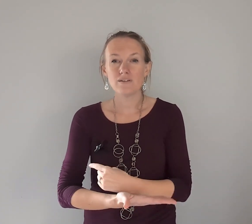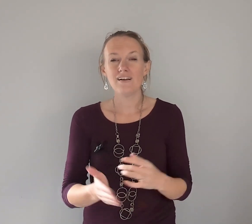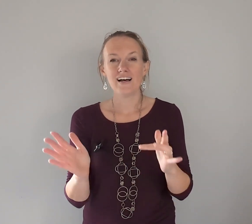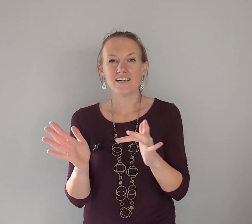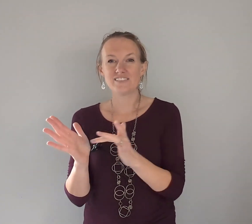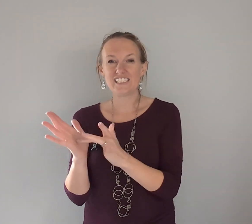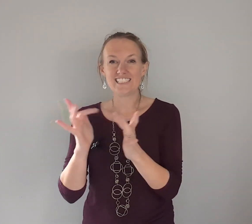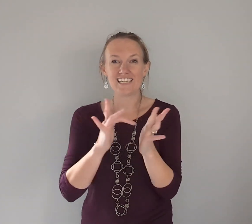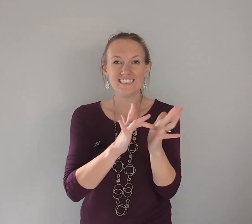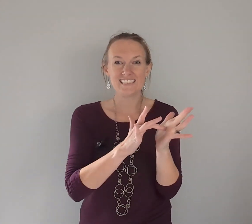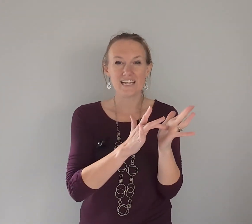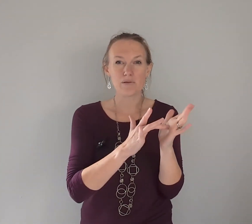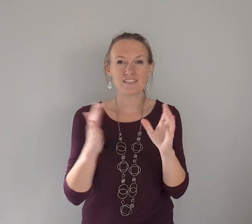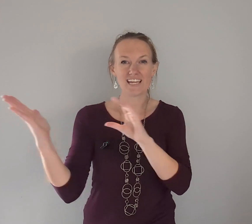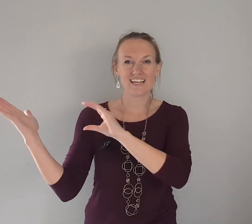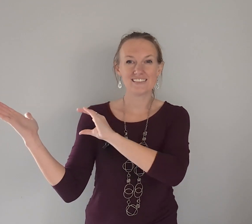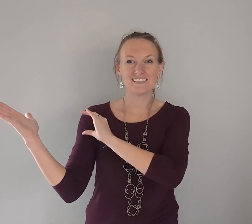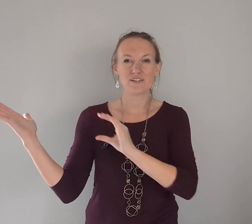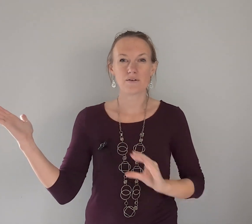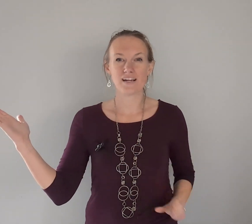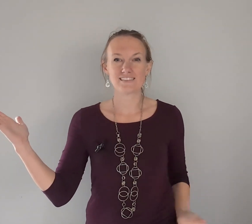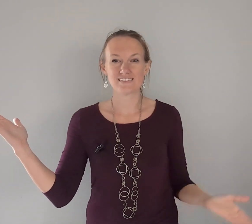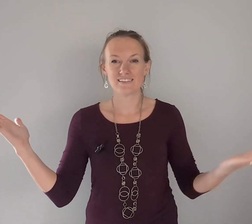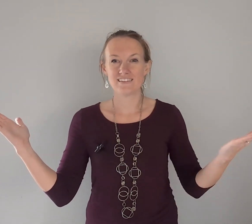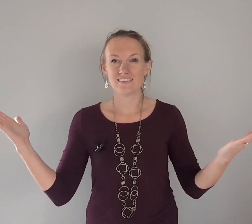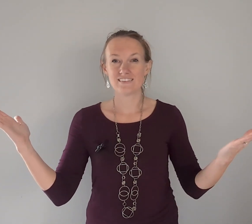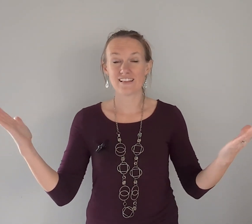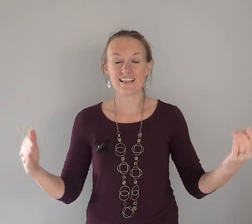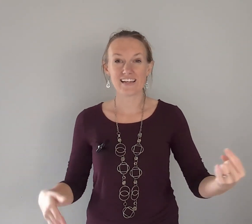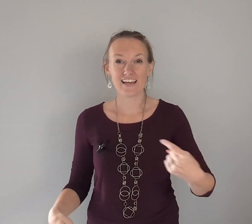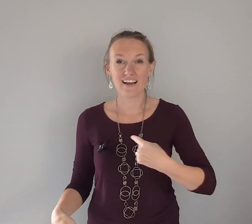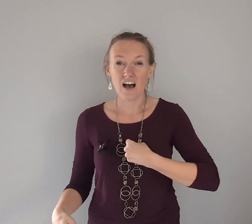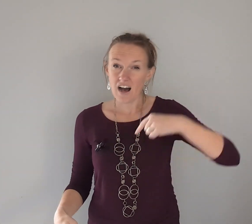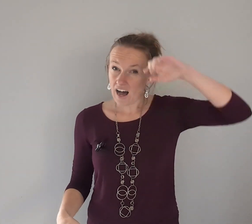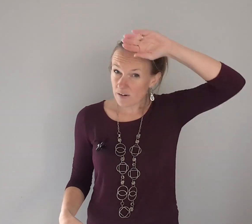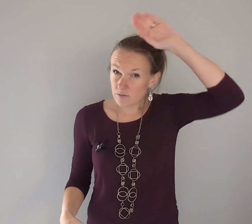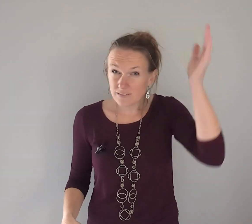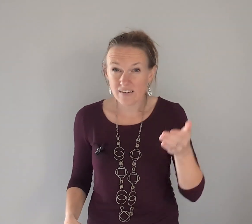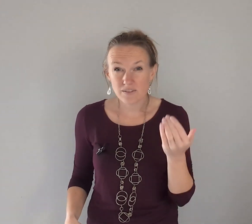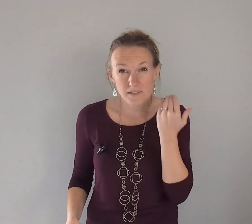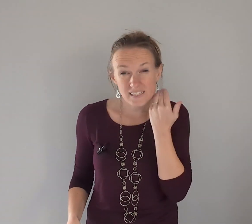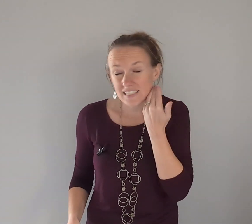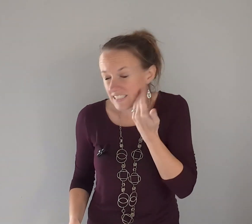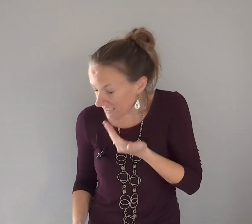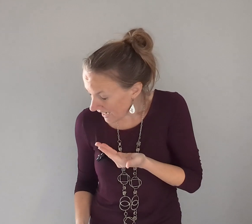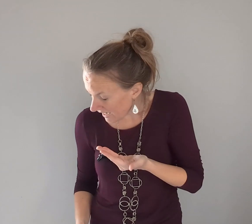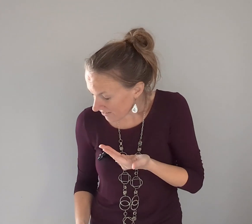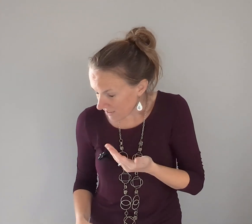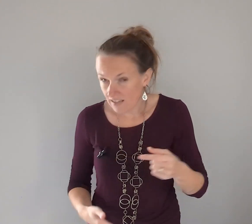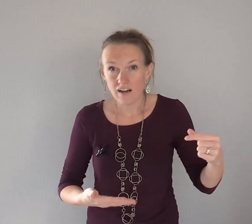gospel of Jesus, nail-pierced hands, Christ. So that line again, I will never be ashamed